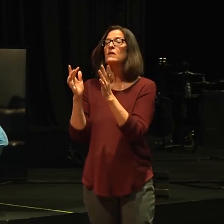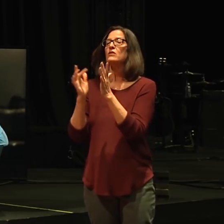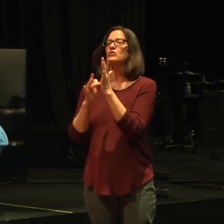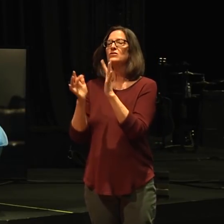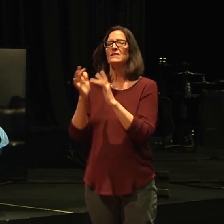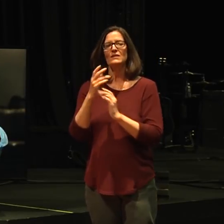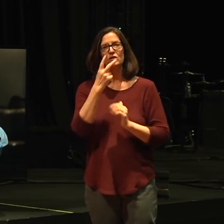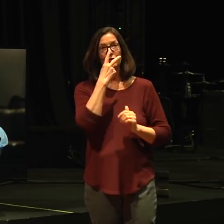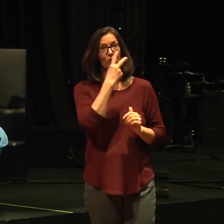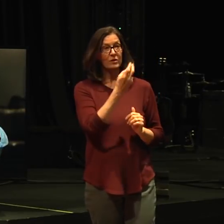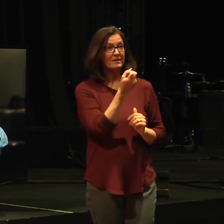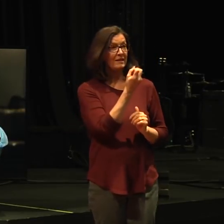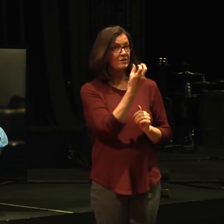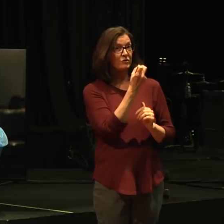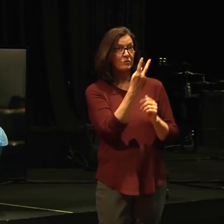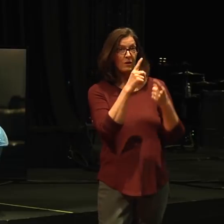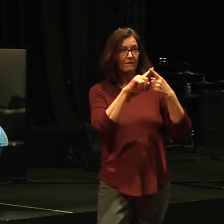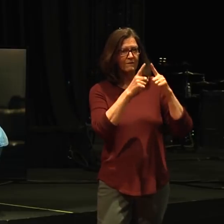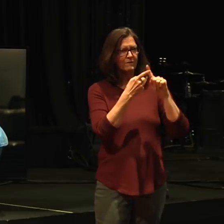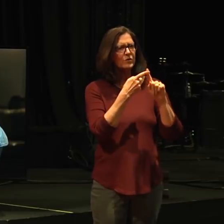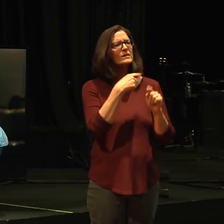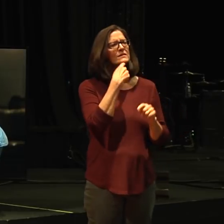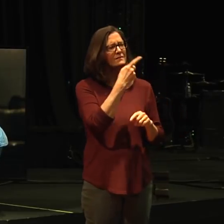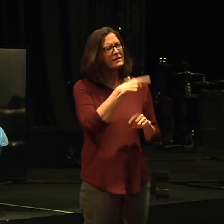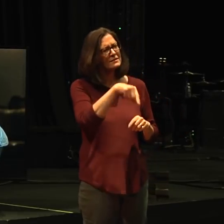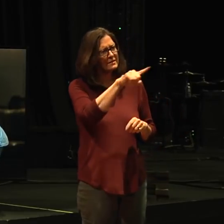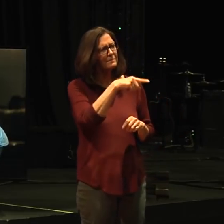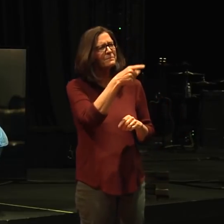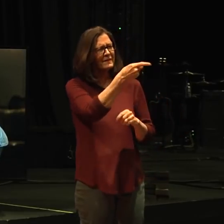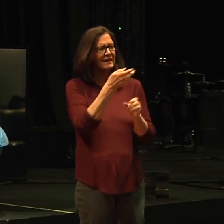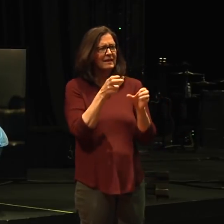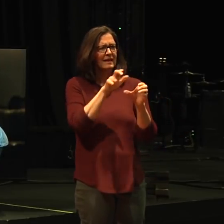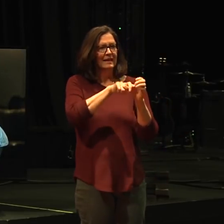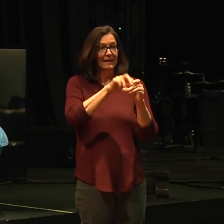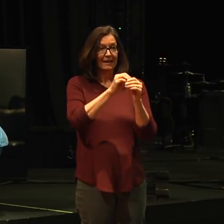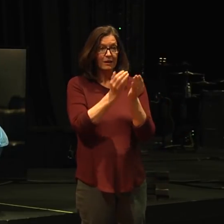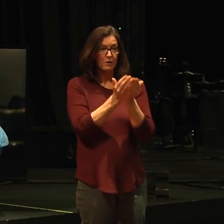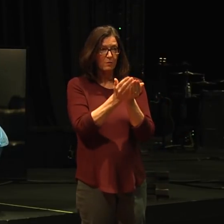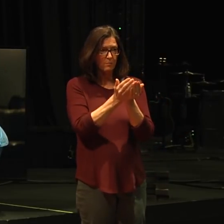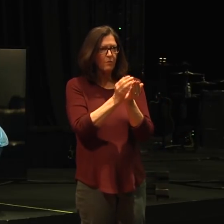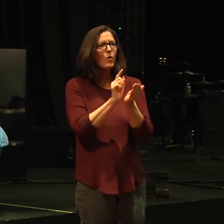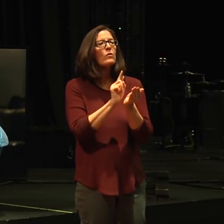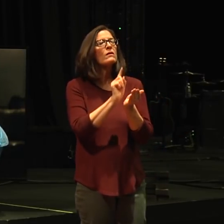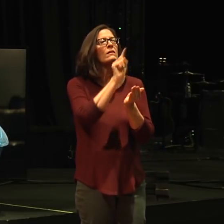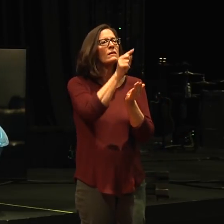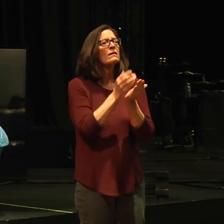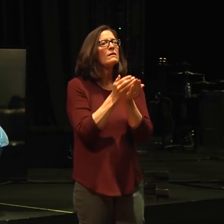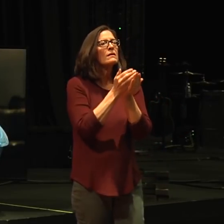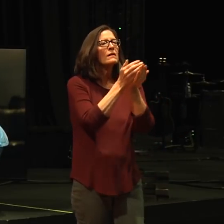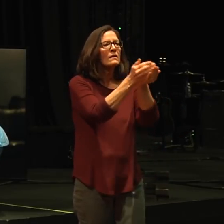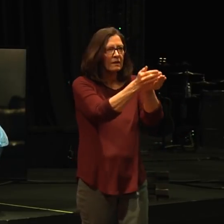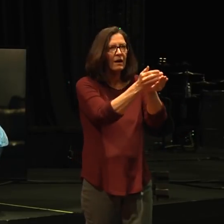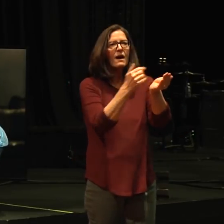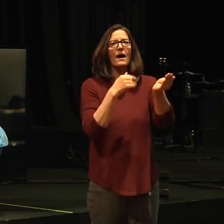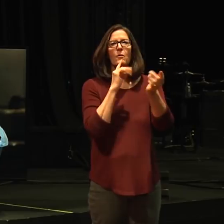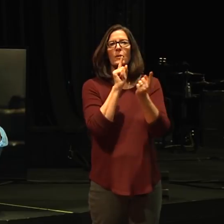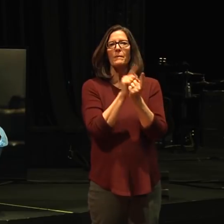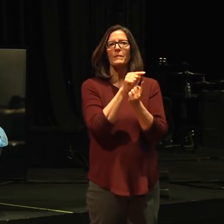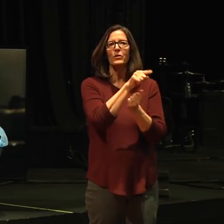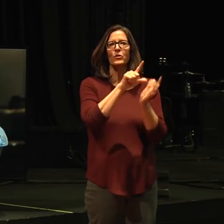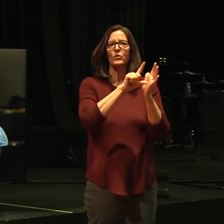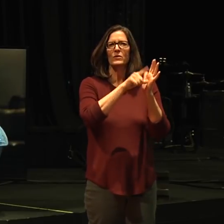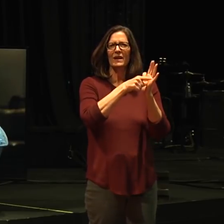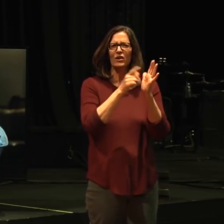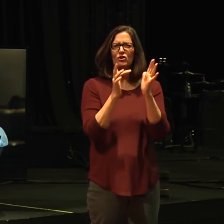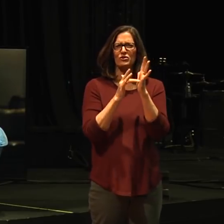says, hey, get in a boat. It's right beside a lake. Get in a boat, sail across the other side. I will meet you there later. He just wants